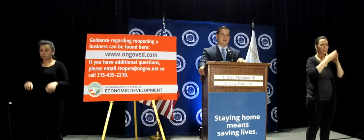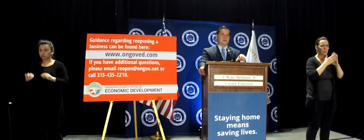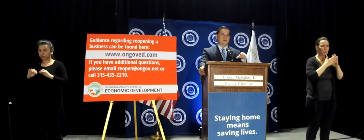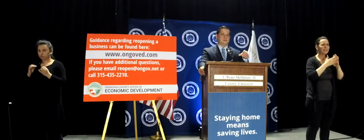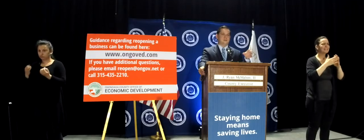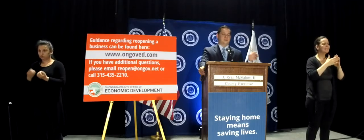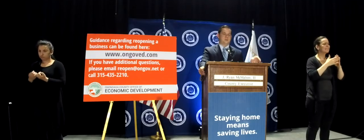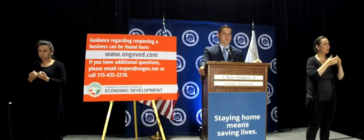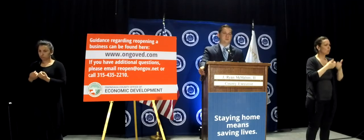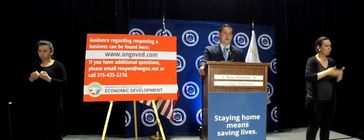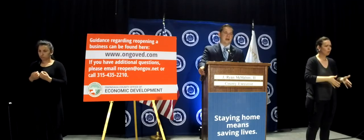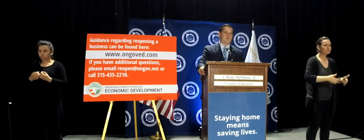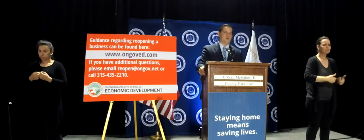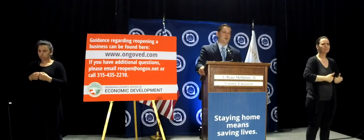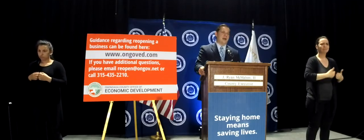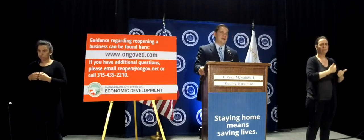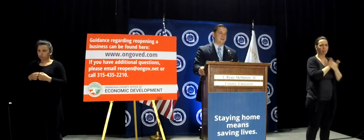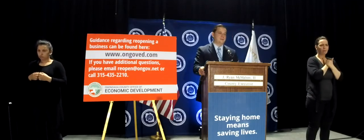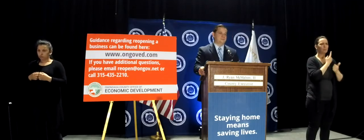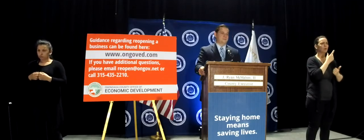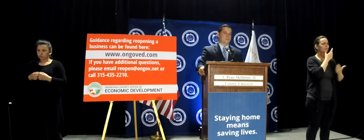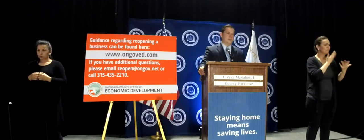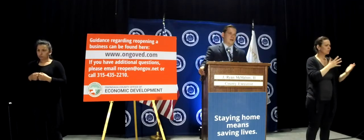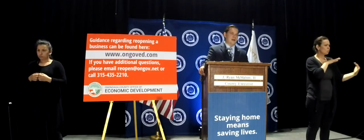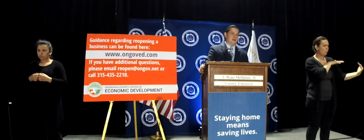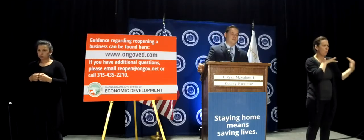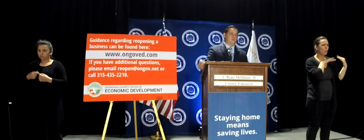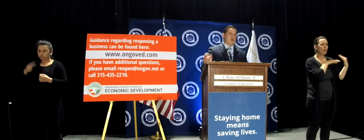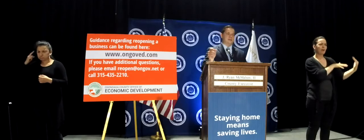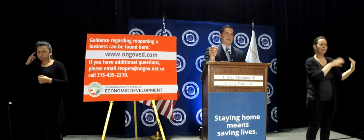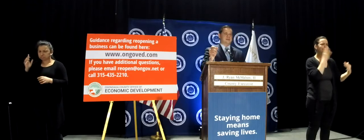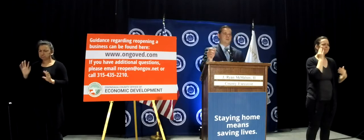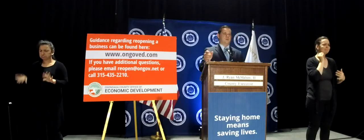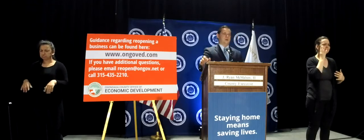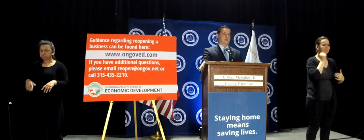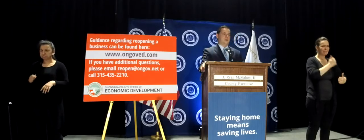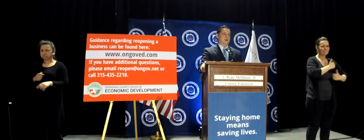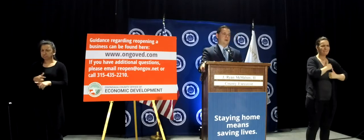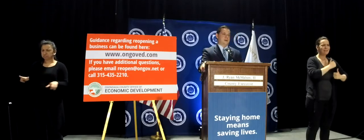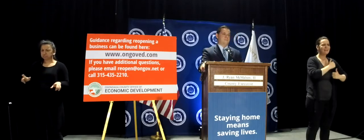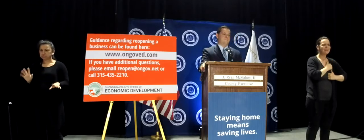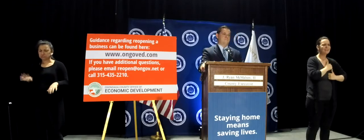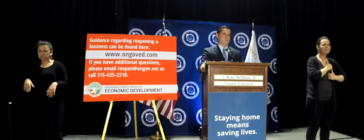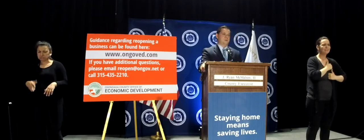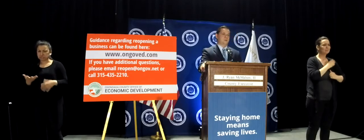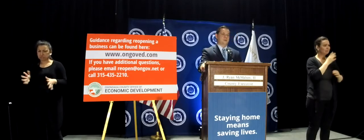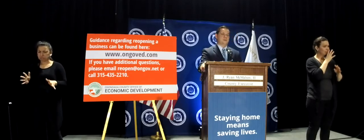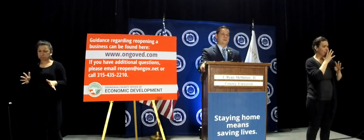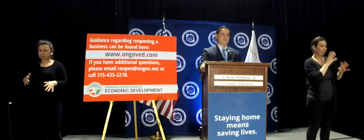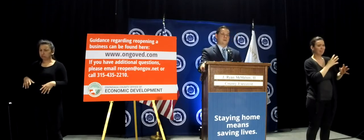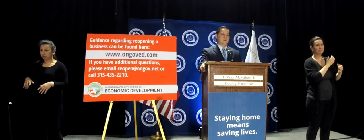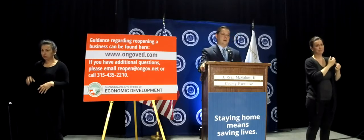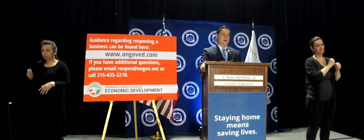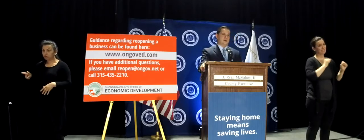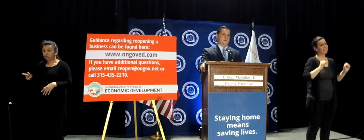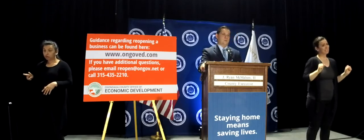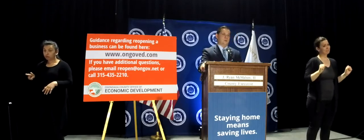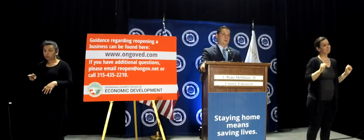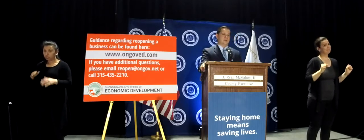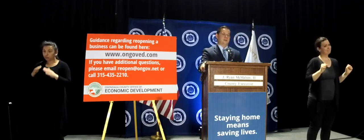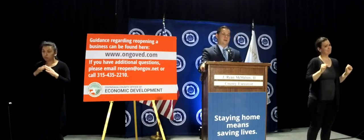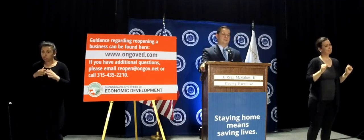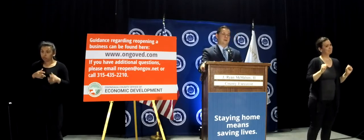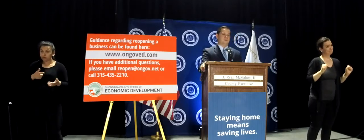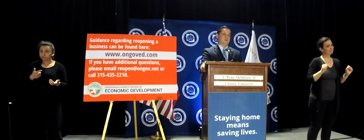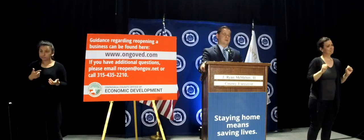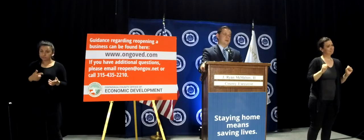have taken the liberties we have for granted have had a small taste of what these liberties, when